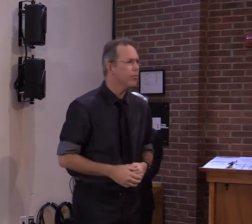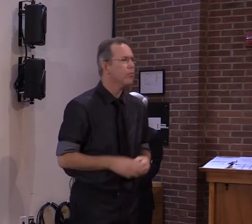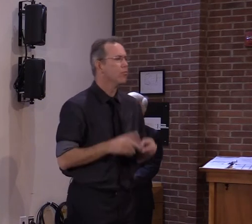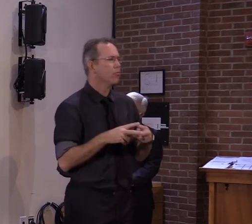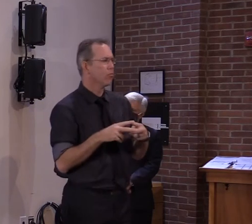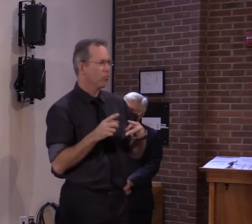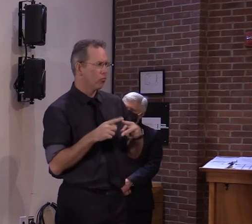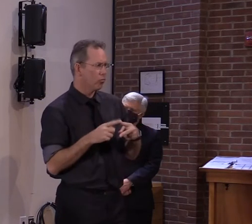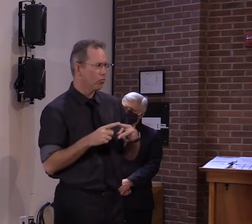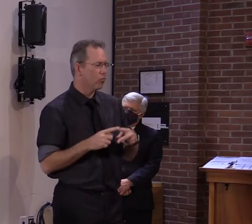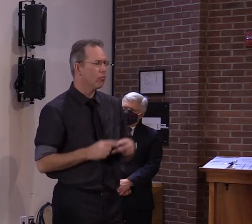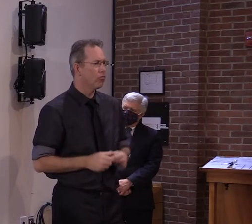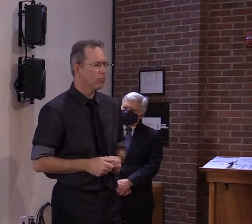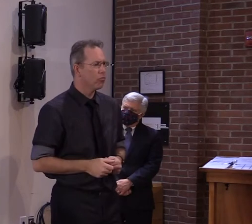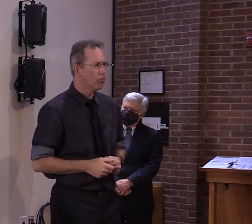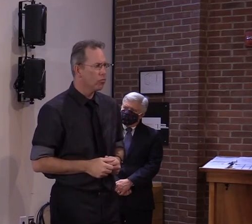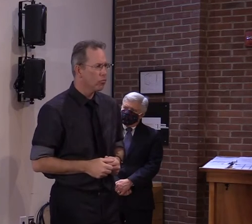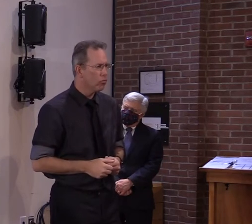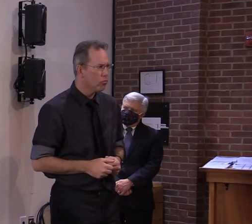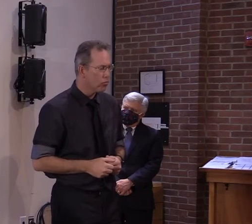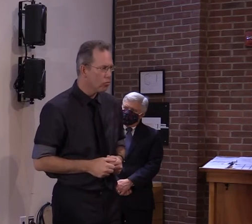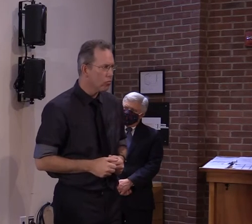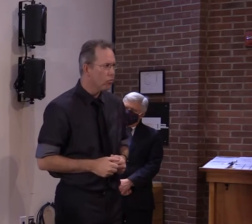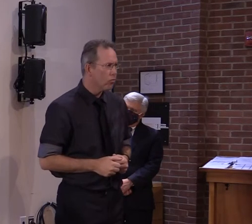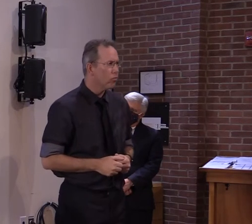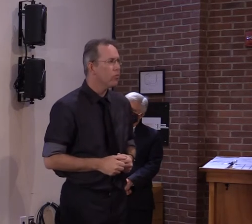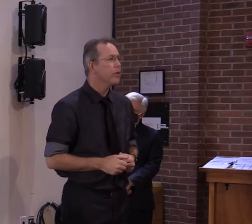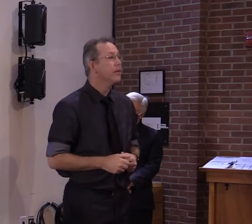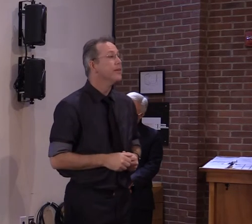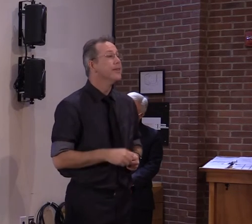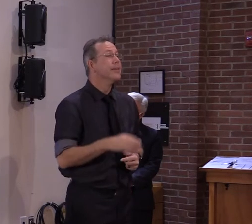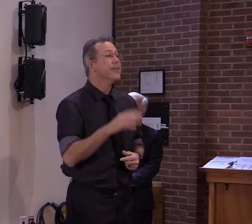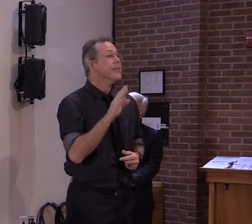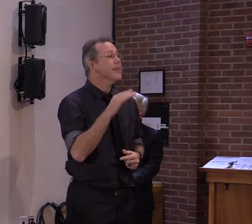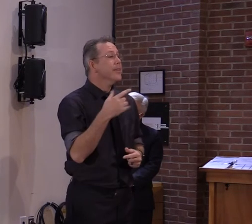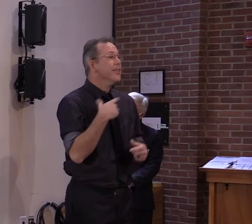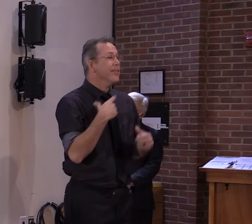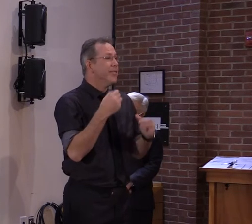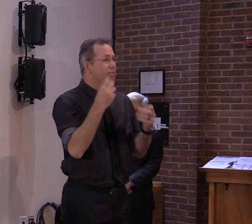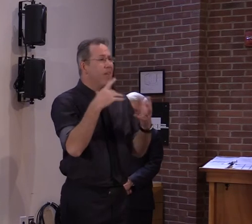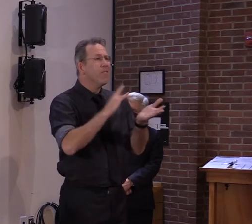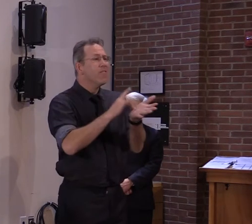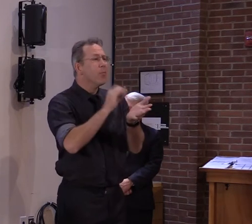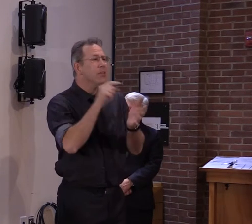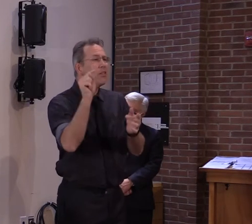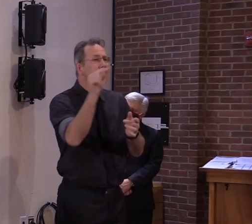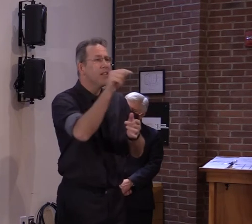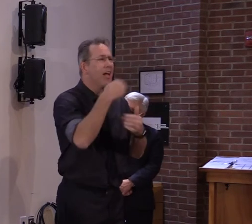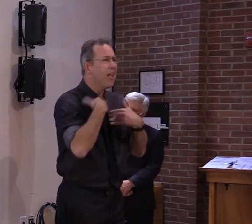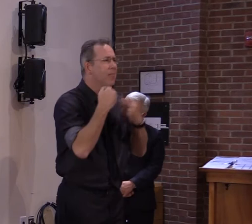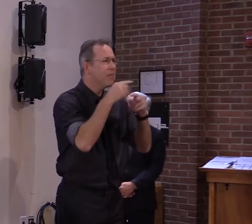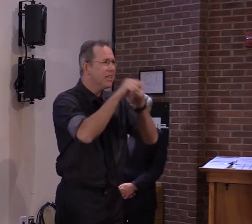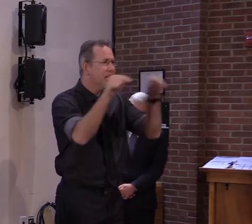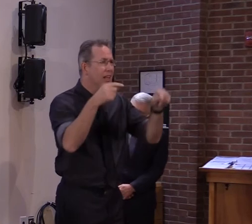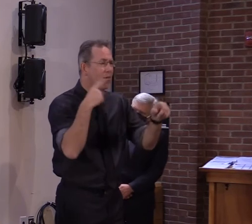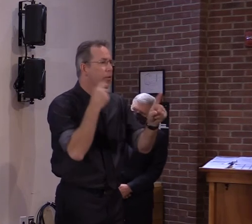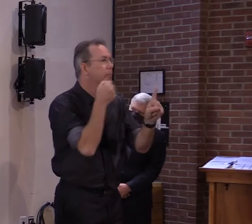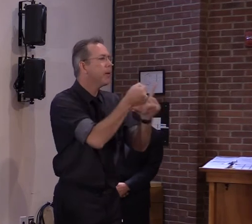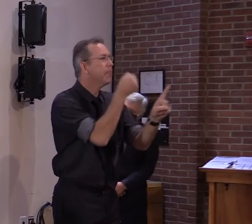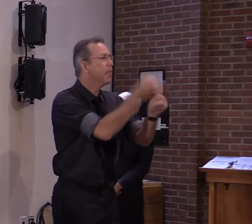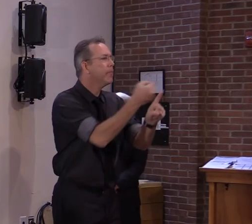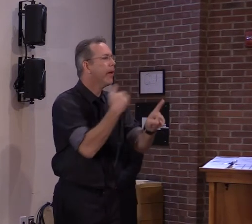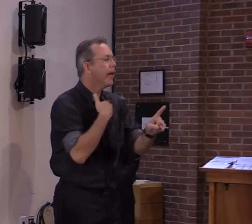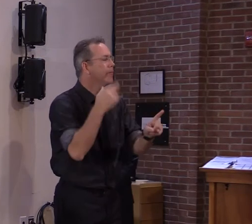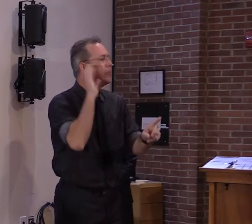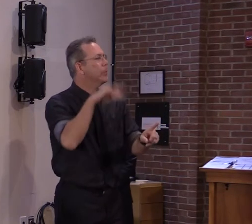pharmacies that will say that they have a case eventually. And a case in a worker in a pharmacy